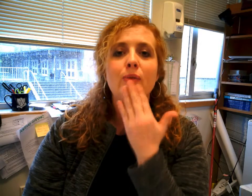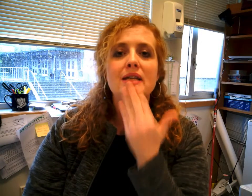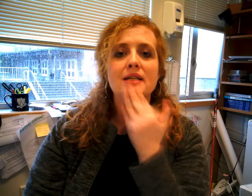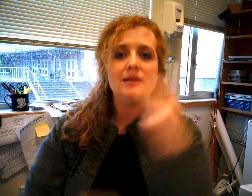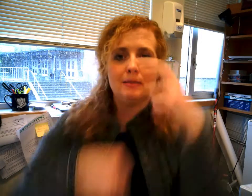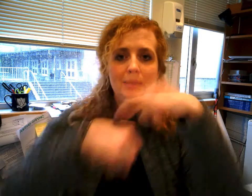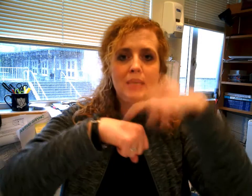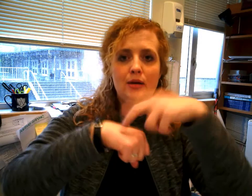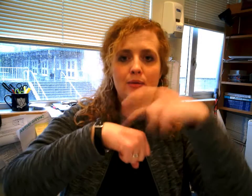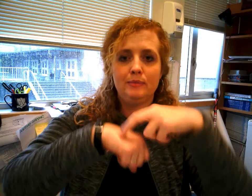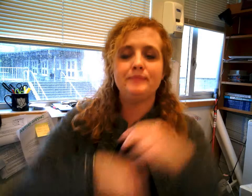Sweet potato.